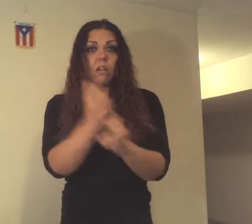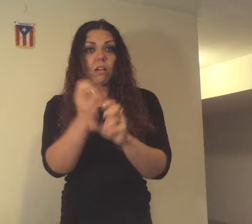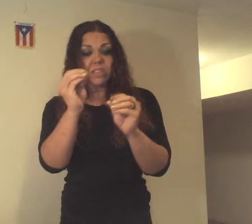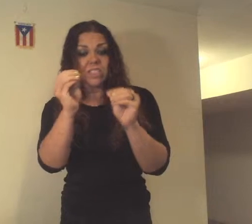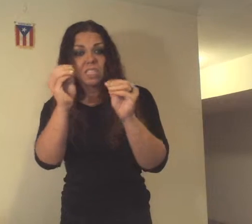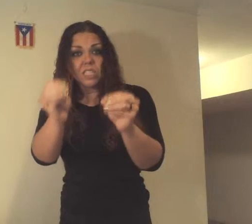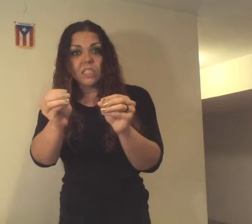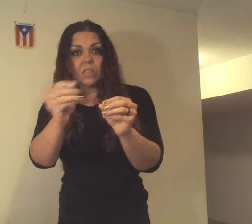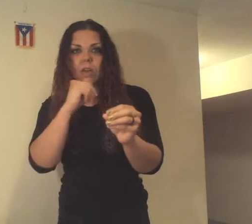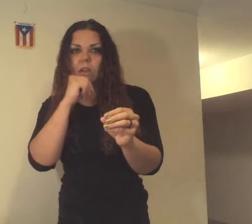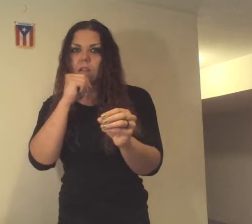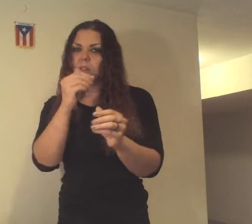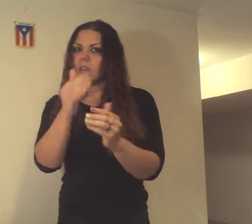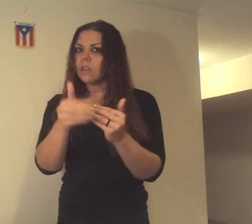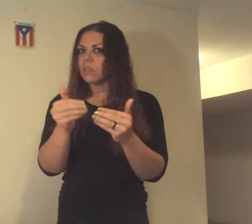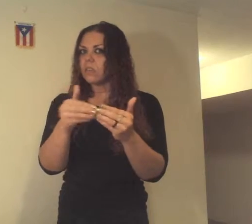all that easy to learn.